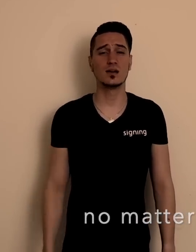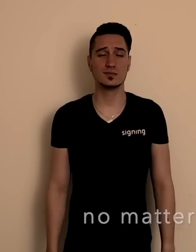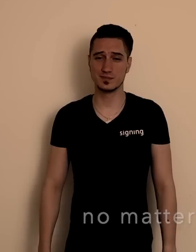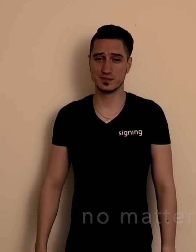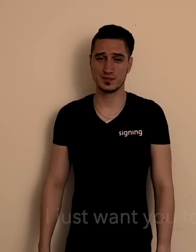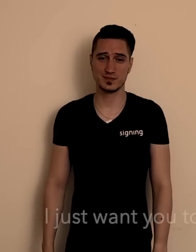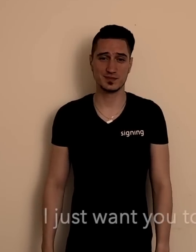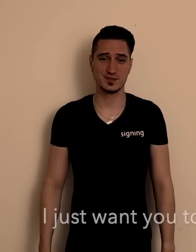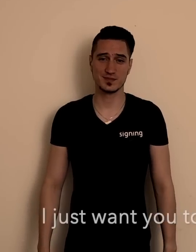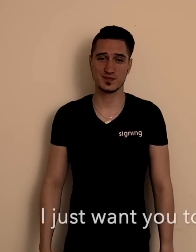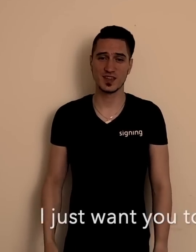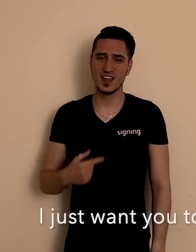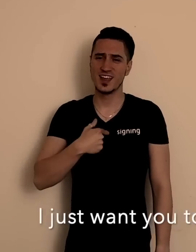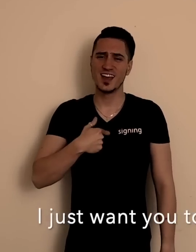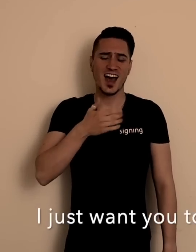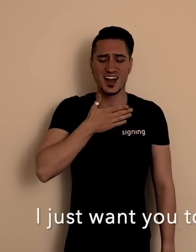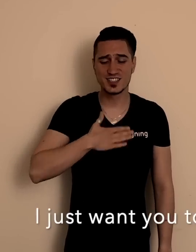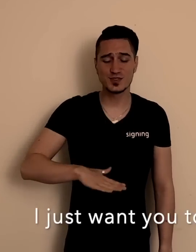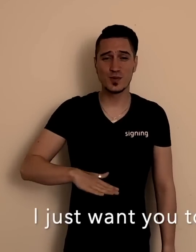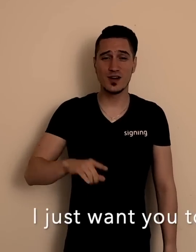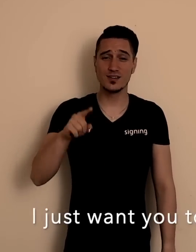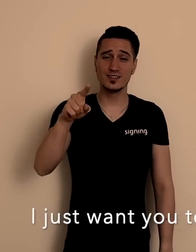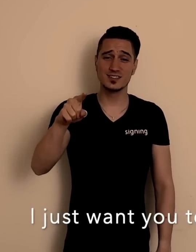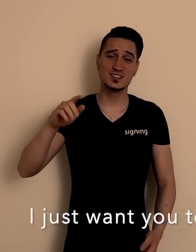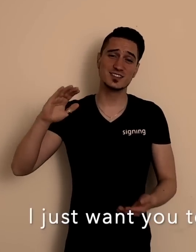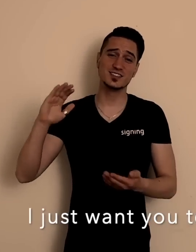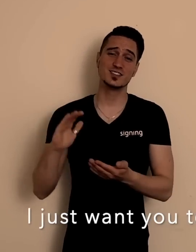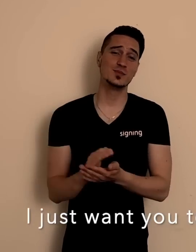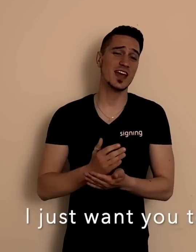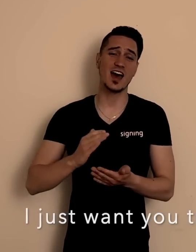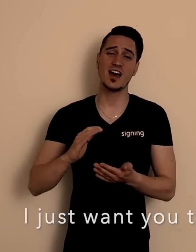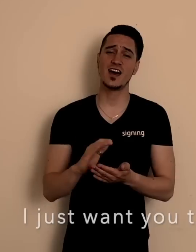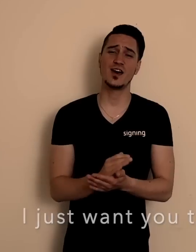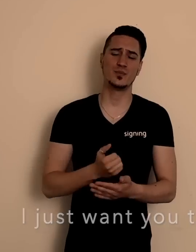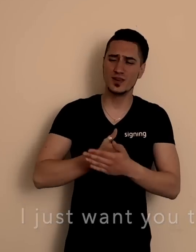I just want you no